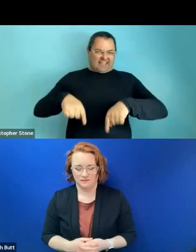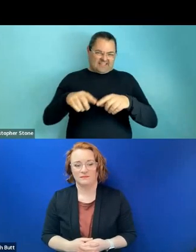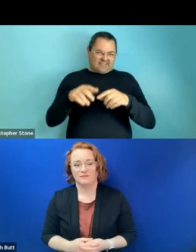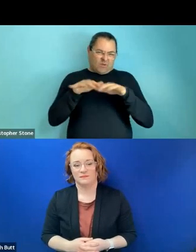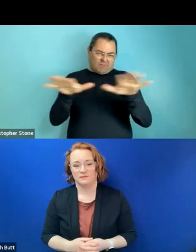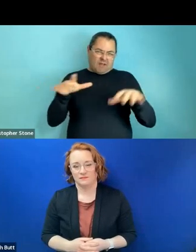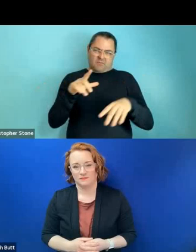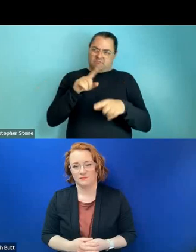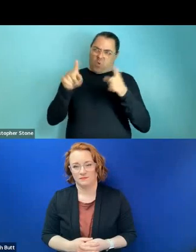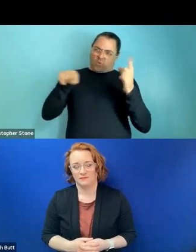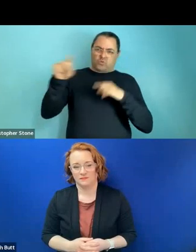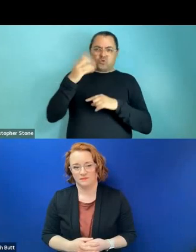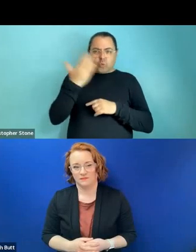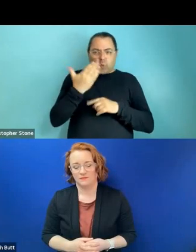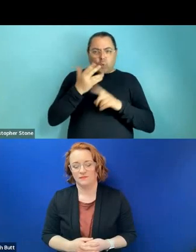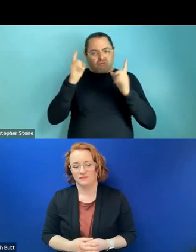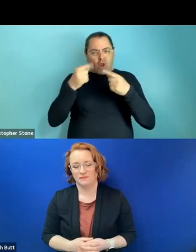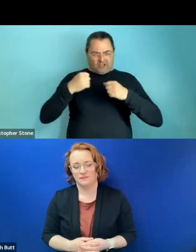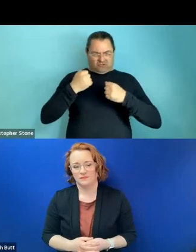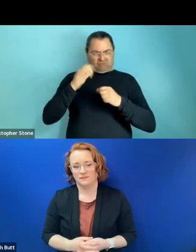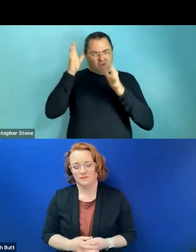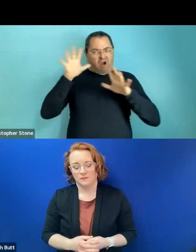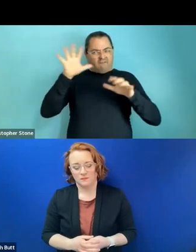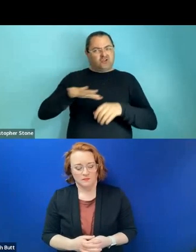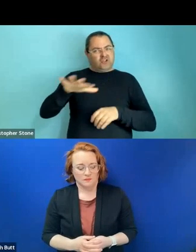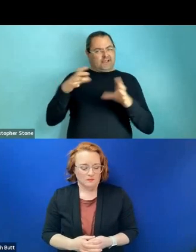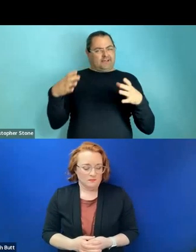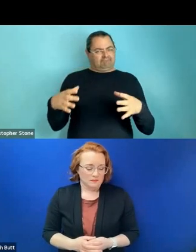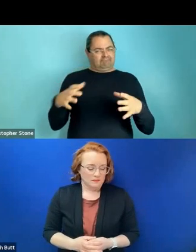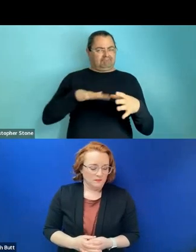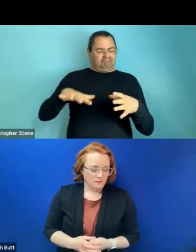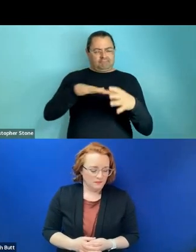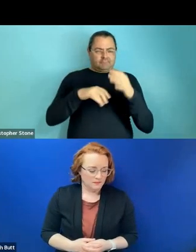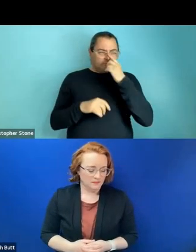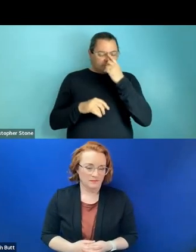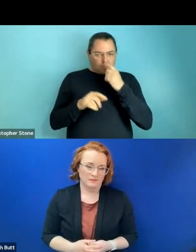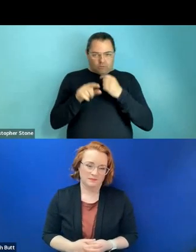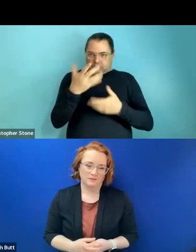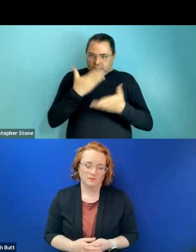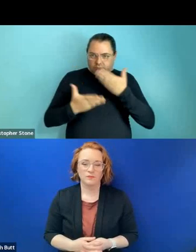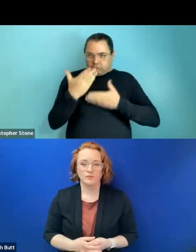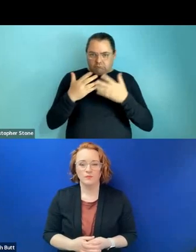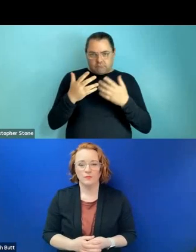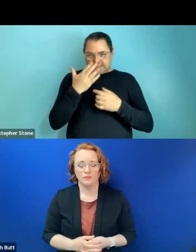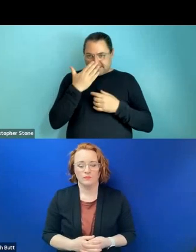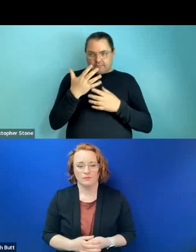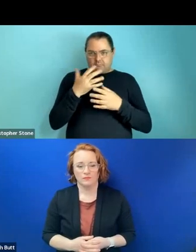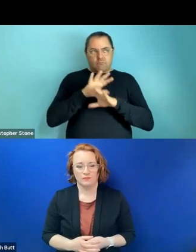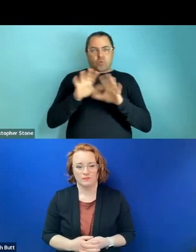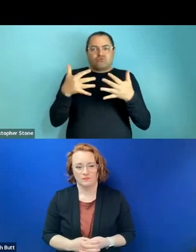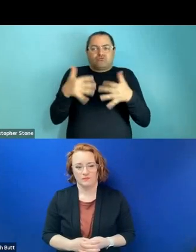audience are going to be from schools in Hertfordshire. I mean, it sounds from everything that you're saying is that this isn't just a